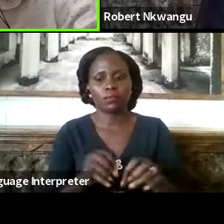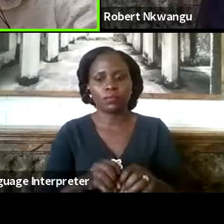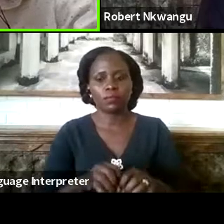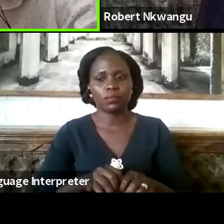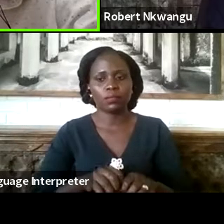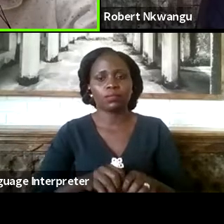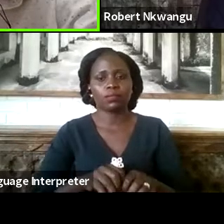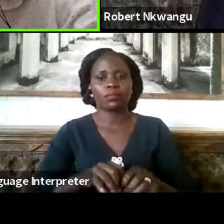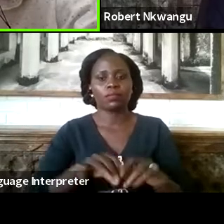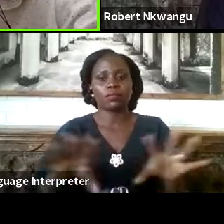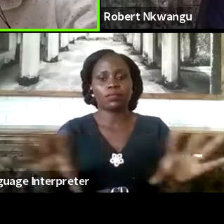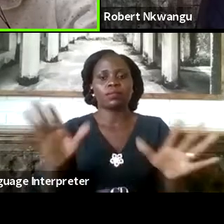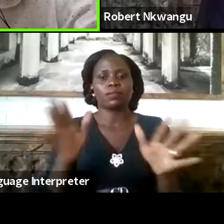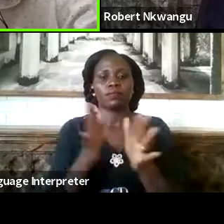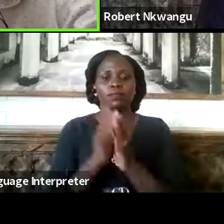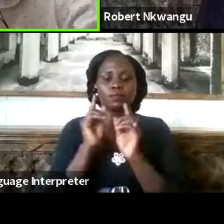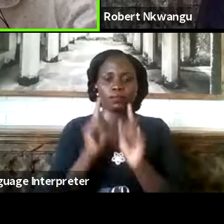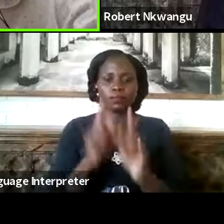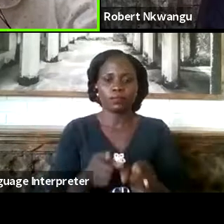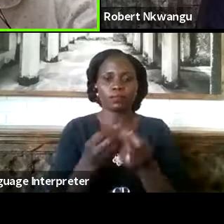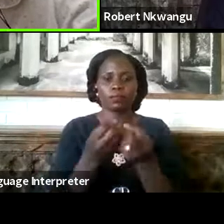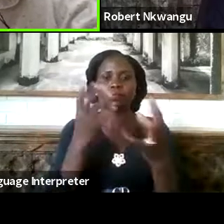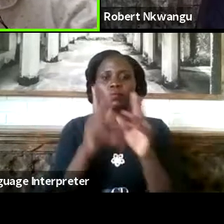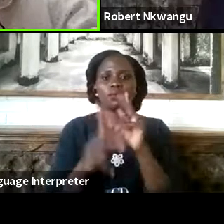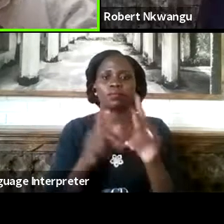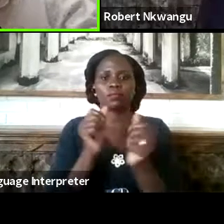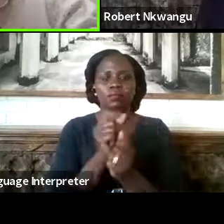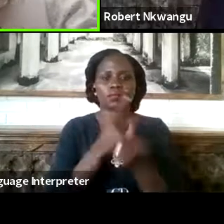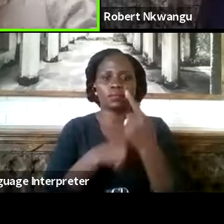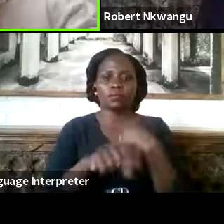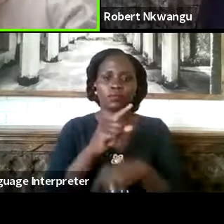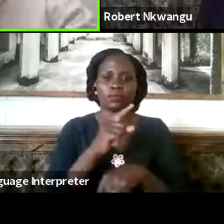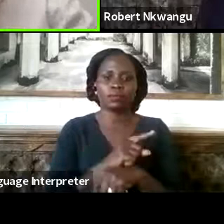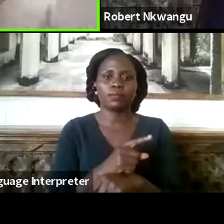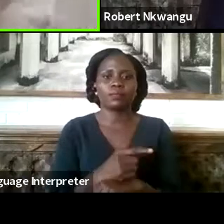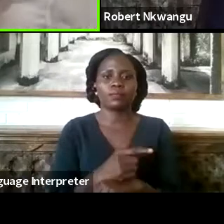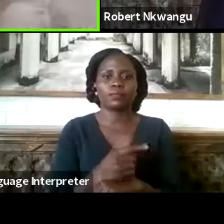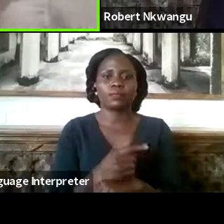more people with disabilities. So this is my opinion on this. Thank you.